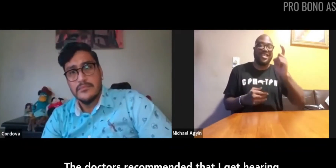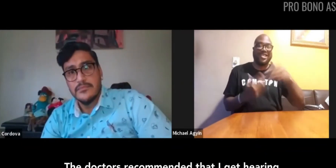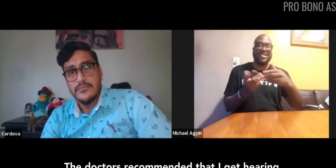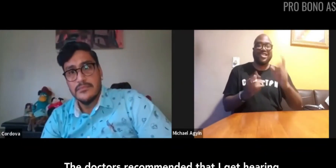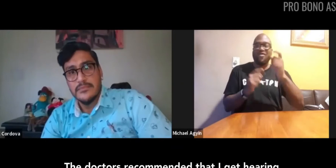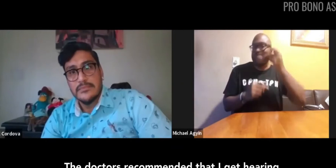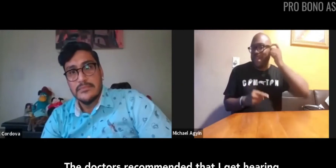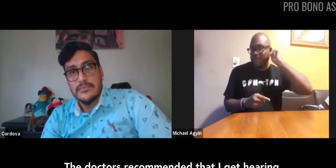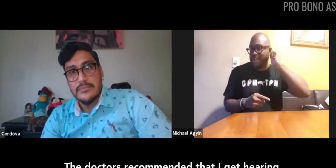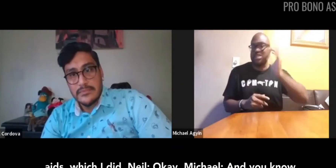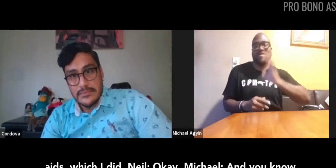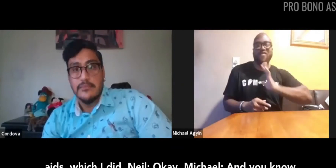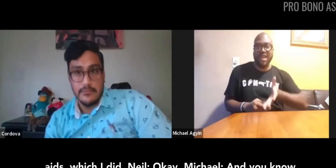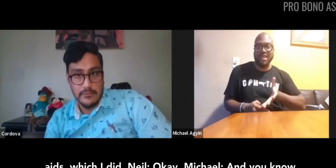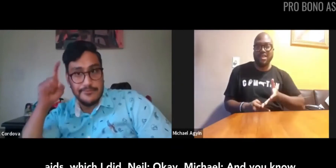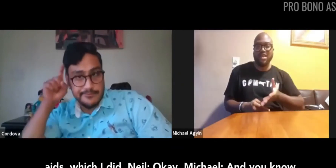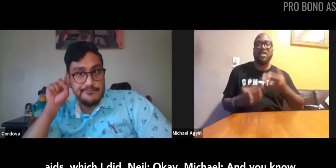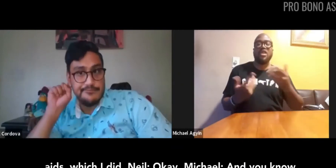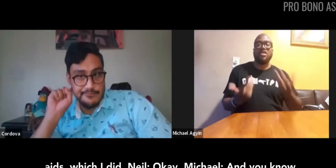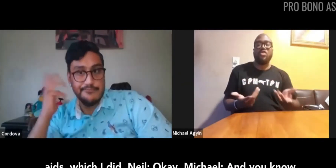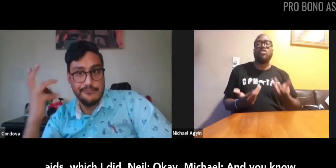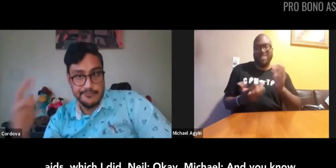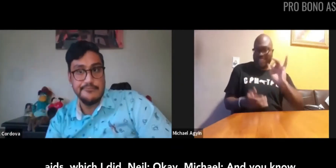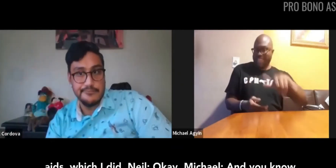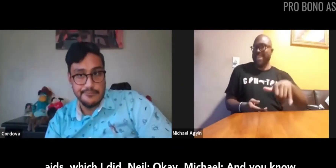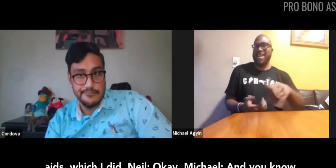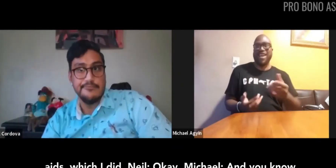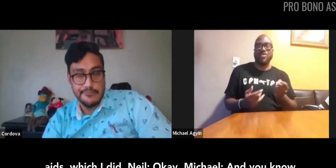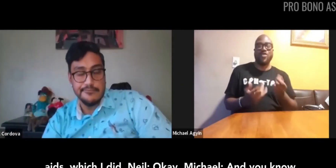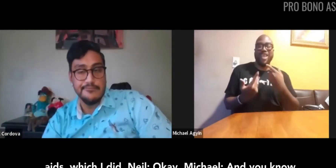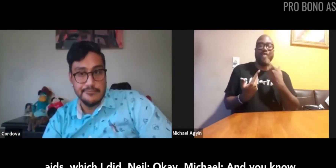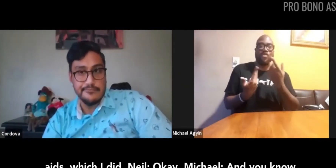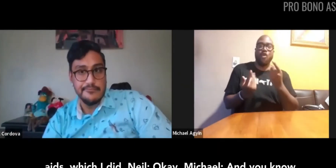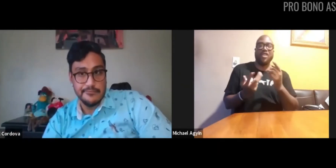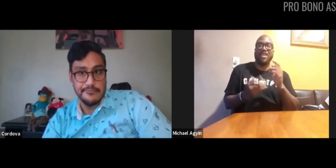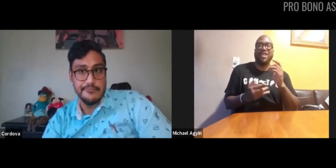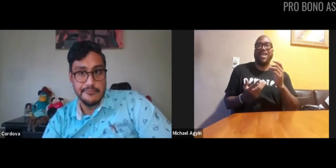The doctors recommended that I get hearing aids, which I did. Okay. And,